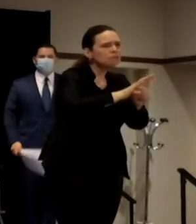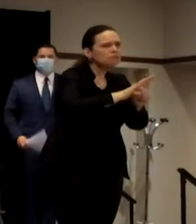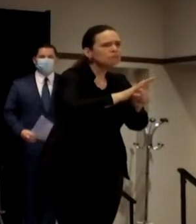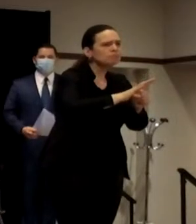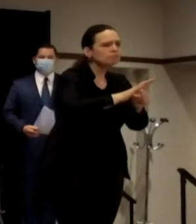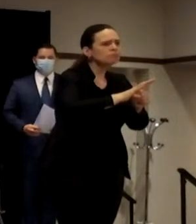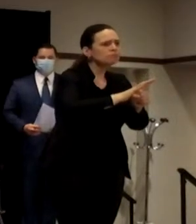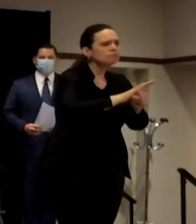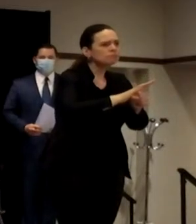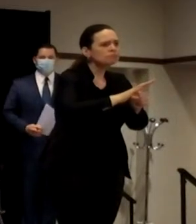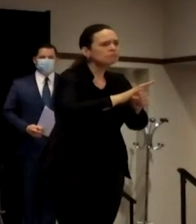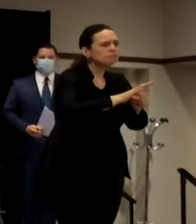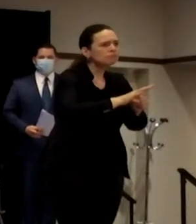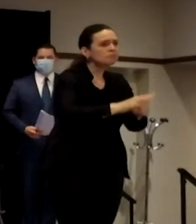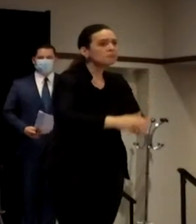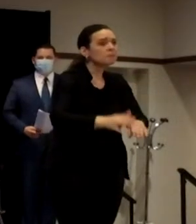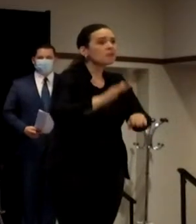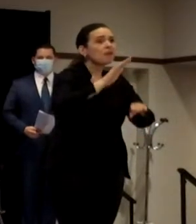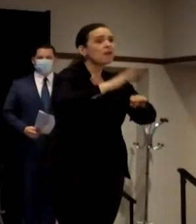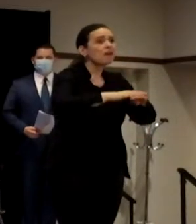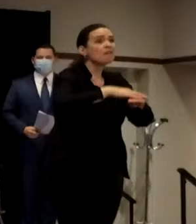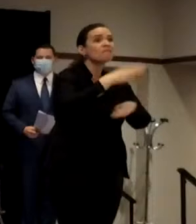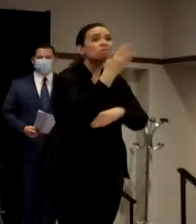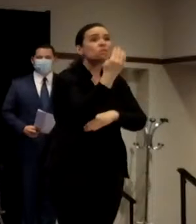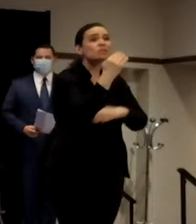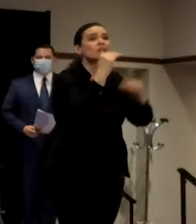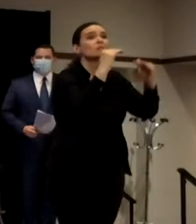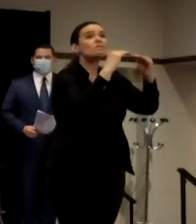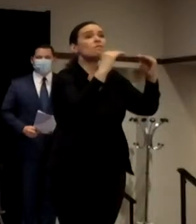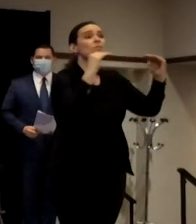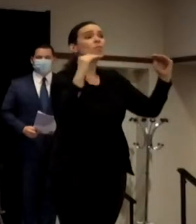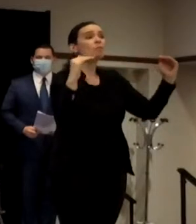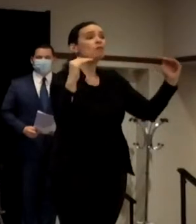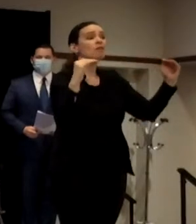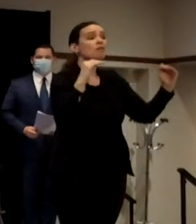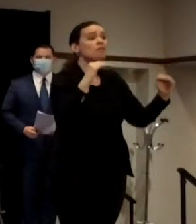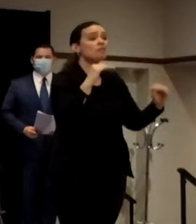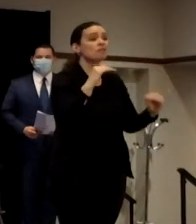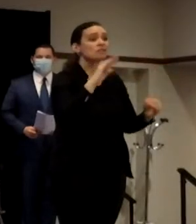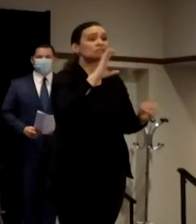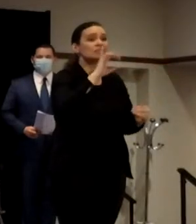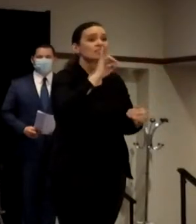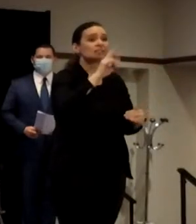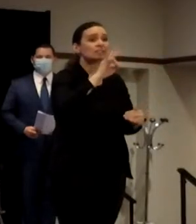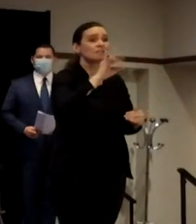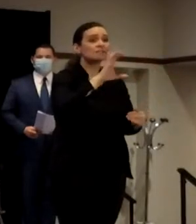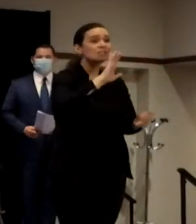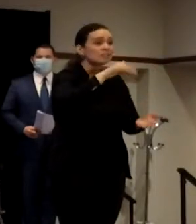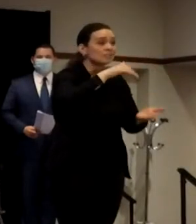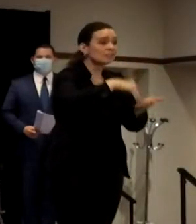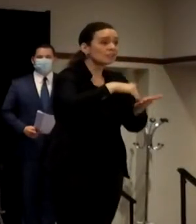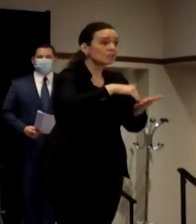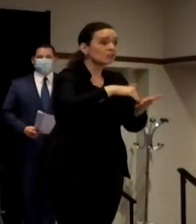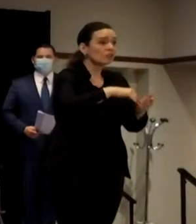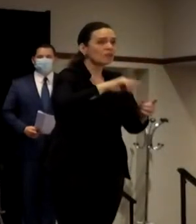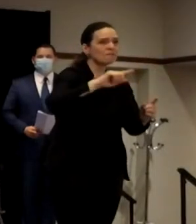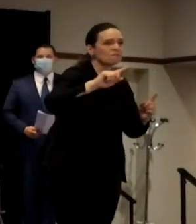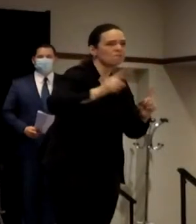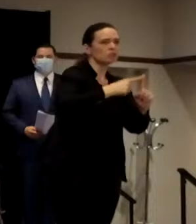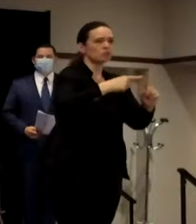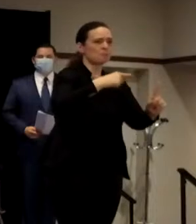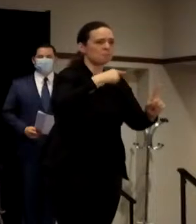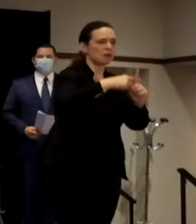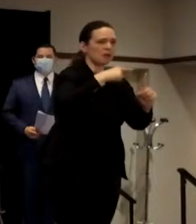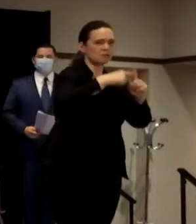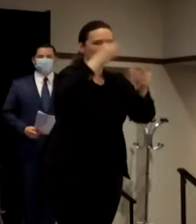March that we have COVID-19 case. And just to think of the background,